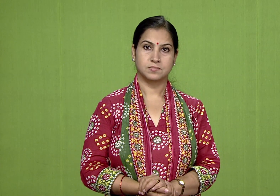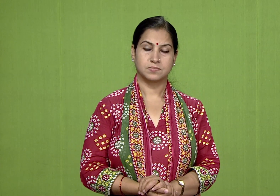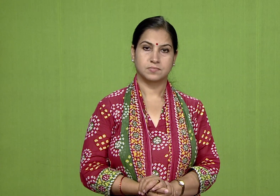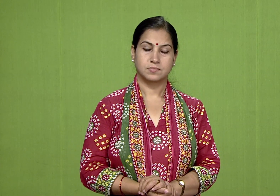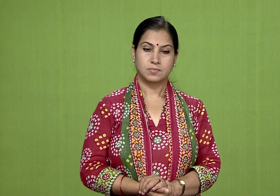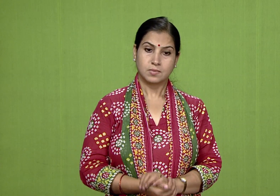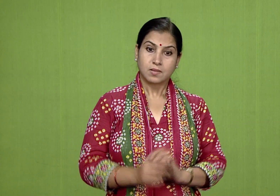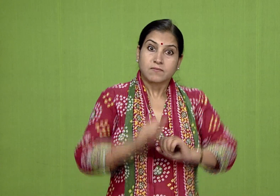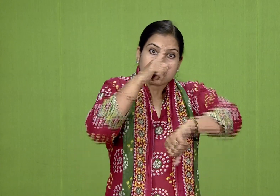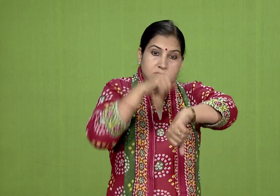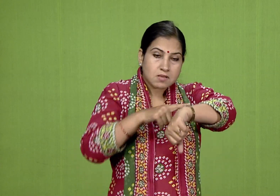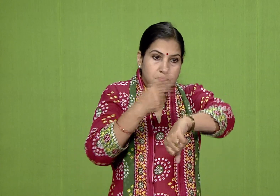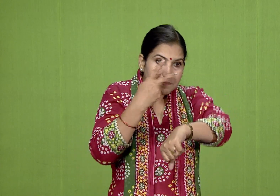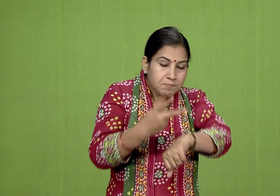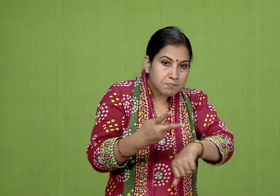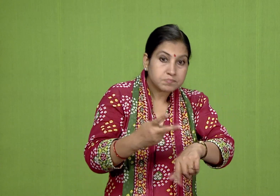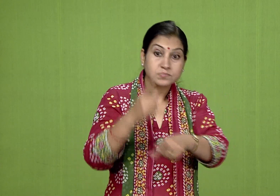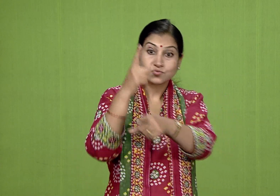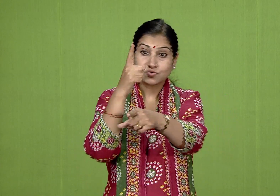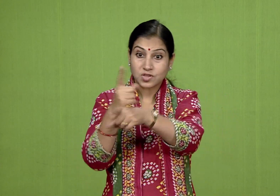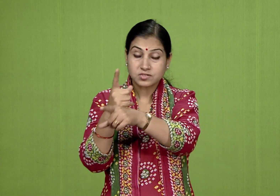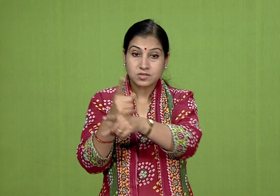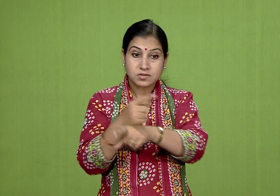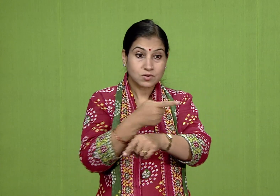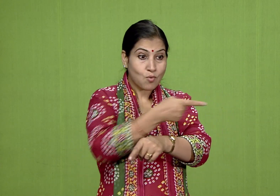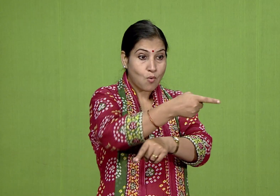No teacher had ever done such a thing for them before.